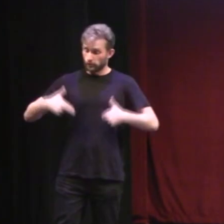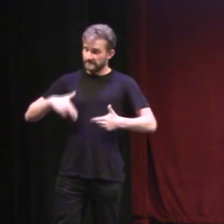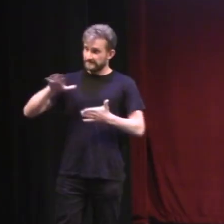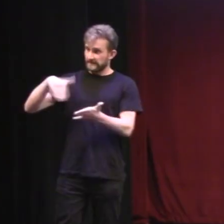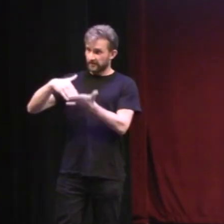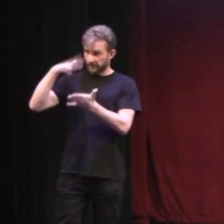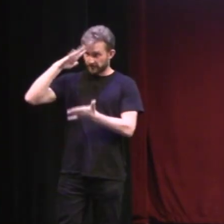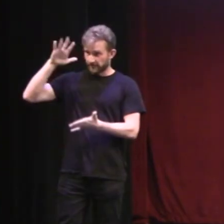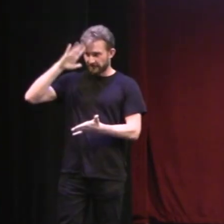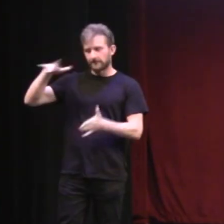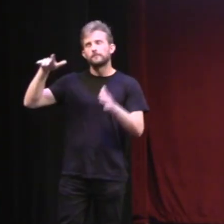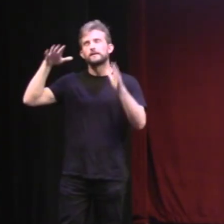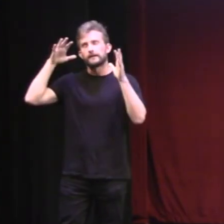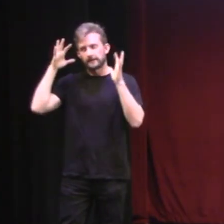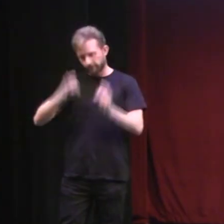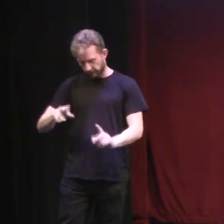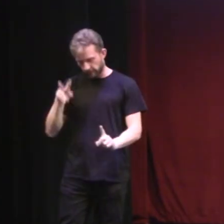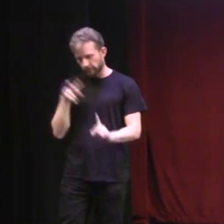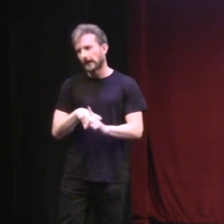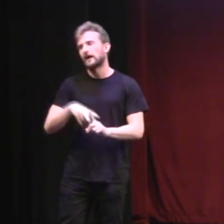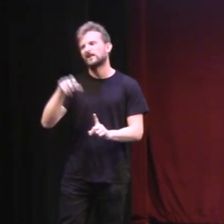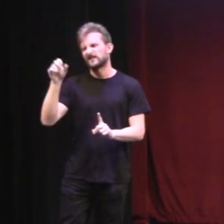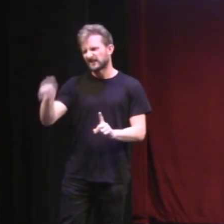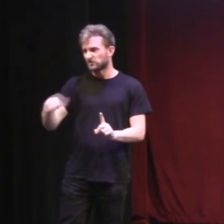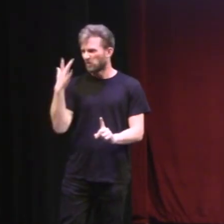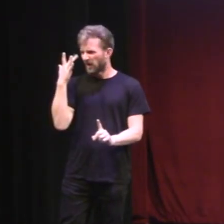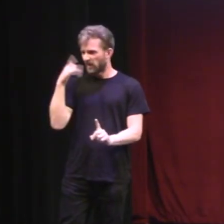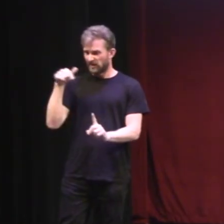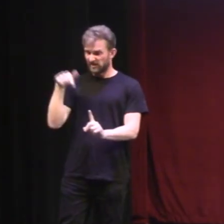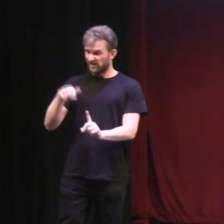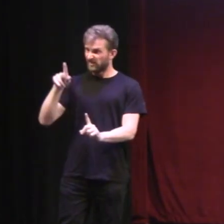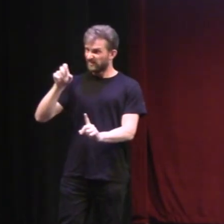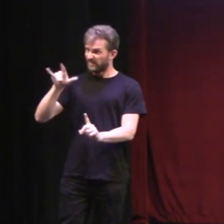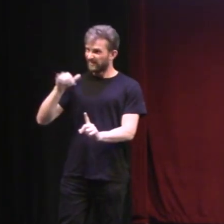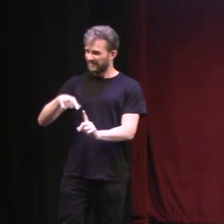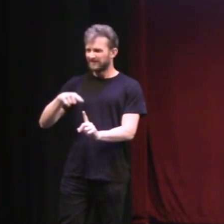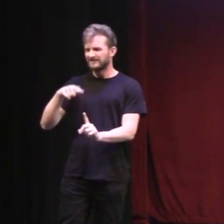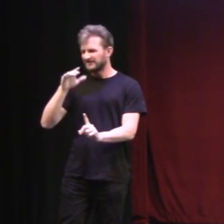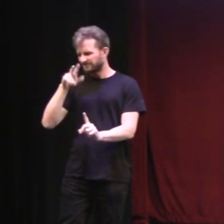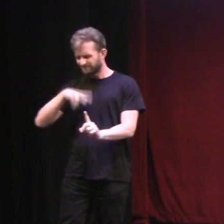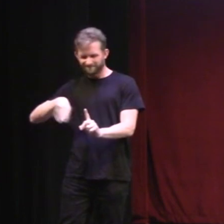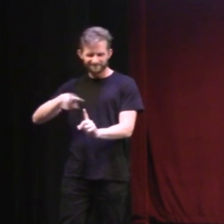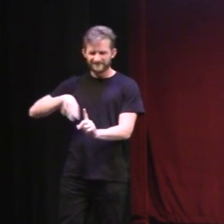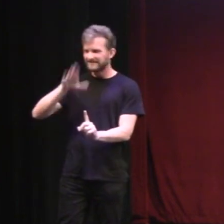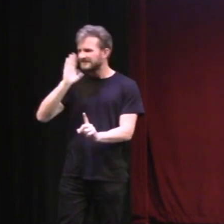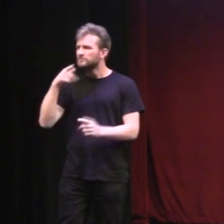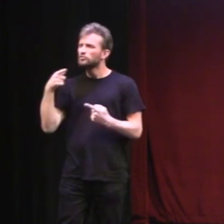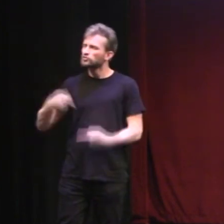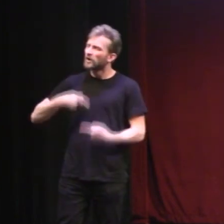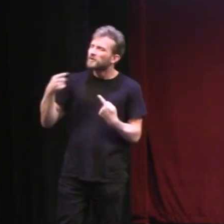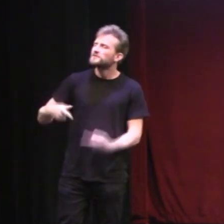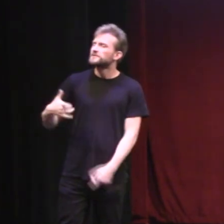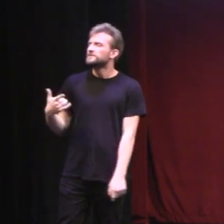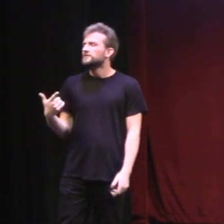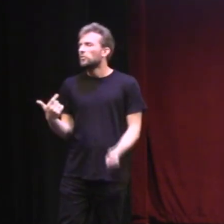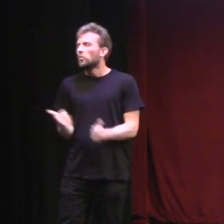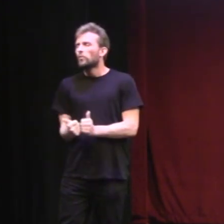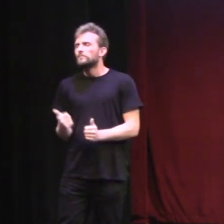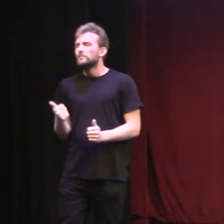She struggles a lot with those feelings of love and belonging, which is why she does a lot of the behaviors that she displays.